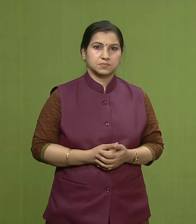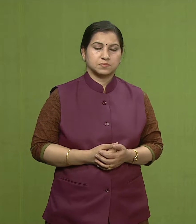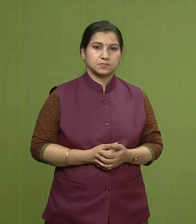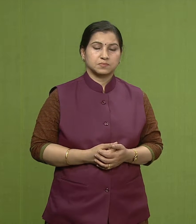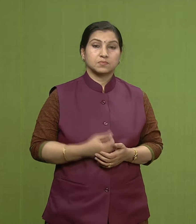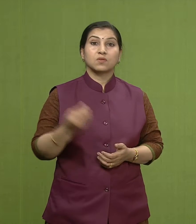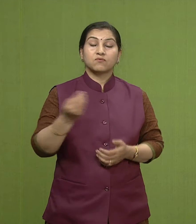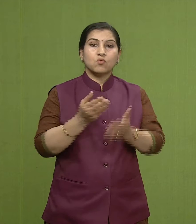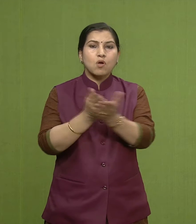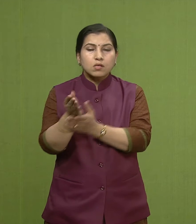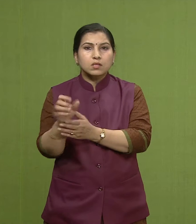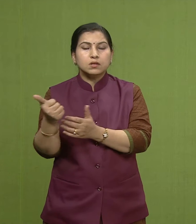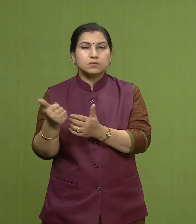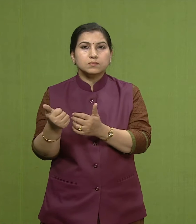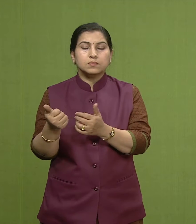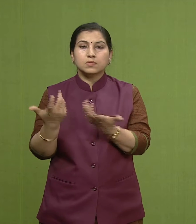Some ways to maintain healthy relationships